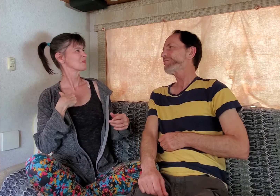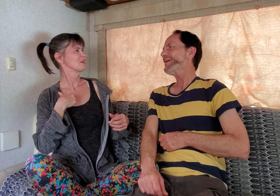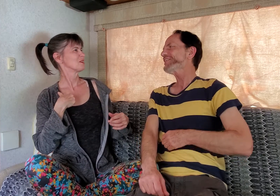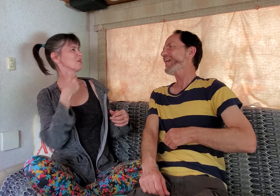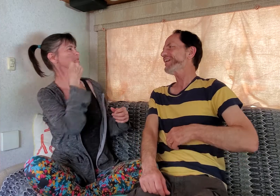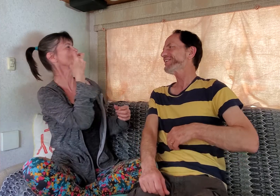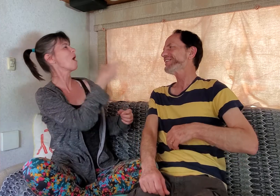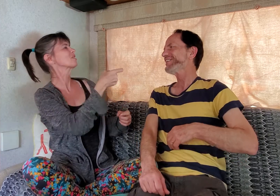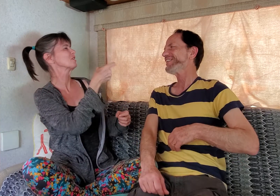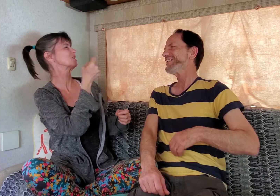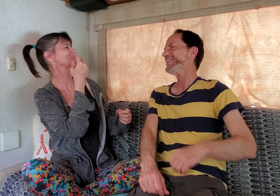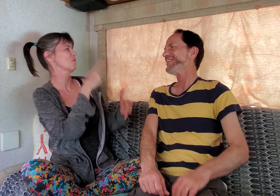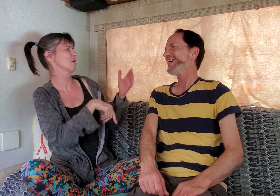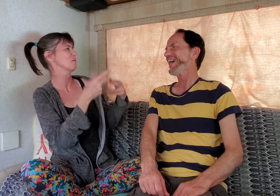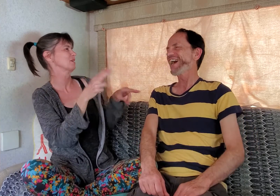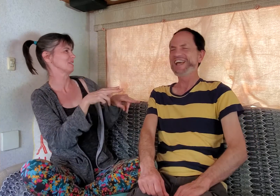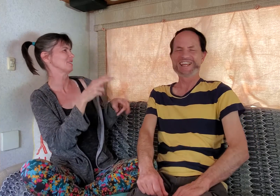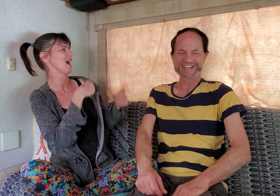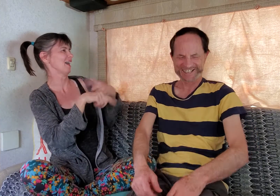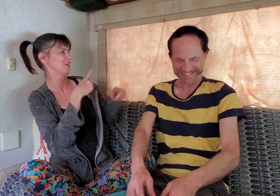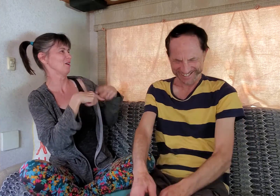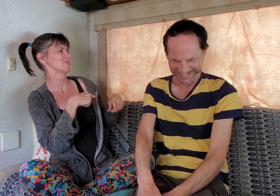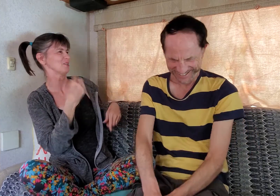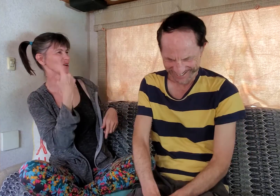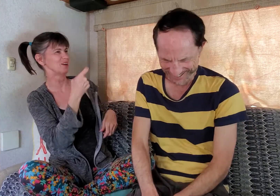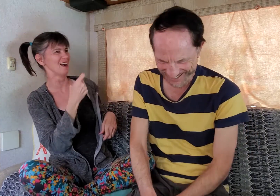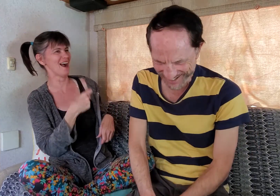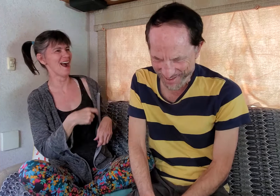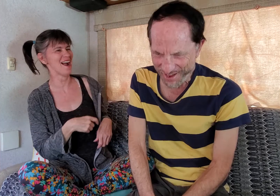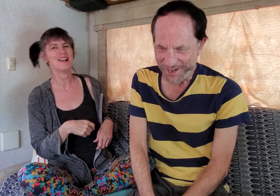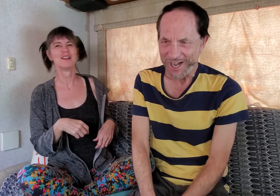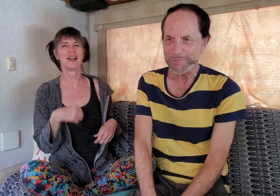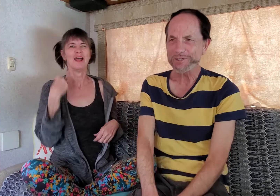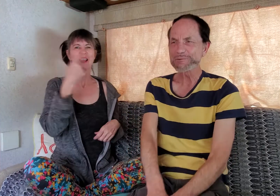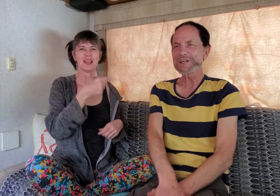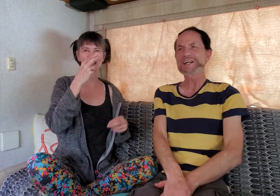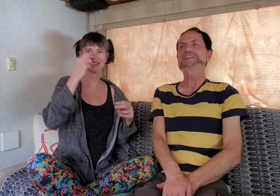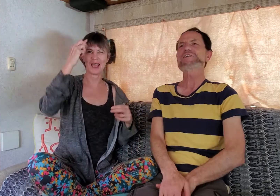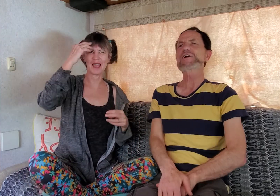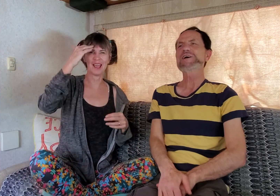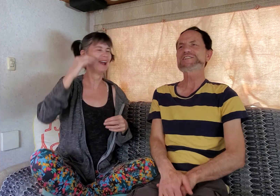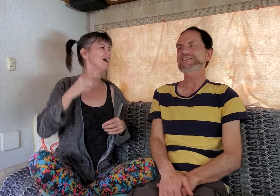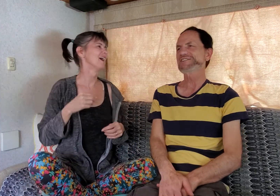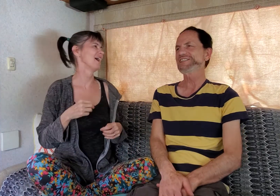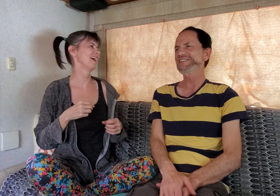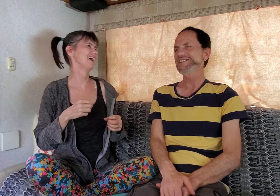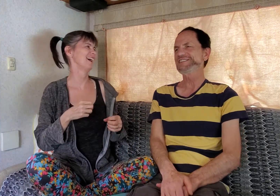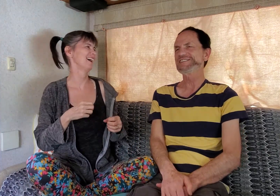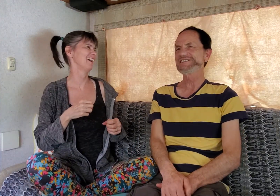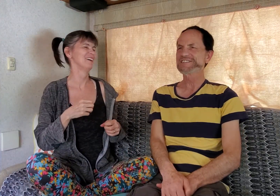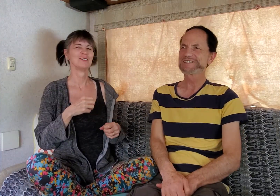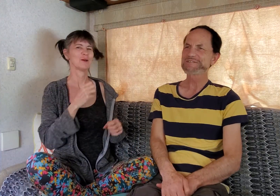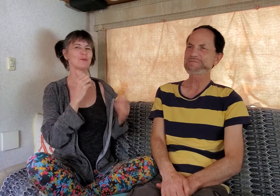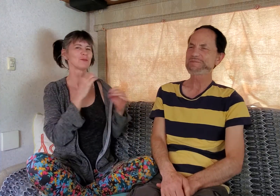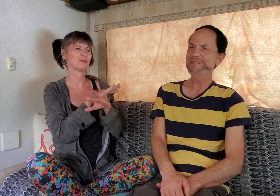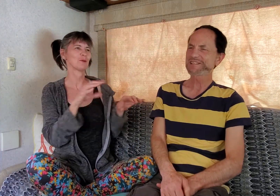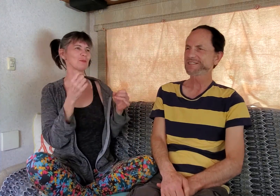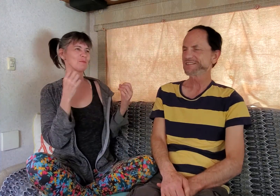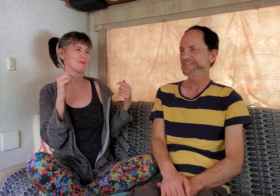ringtail. Yeah, you're watching to see what I'm going to sign, aren't you? I'm wondering what I can throw at you. Don't be